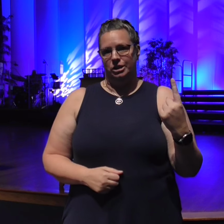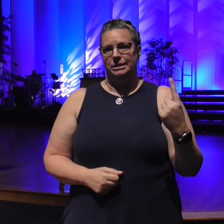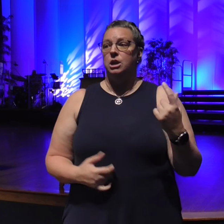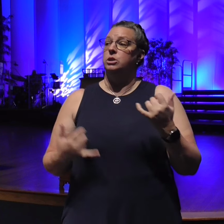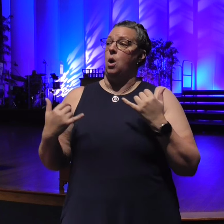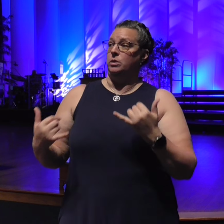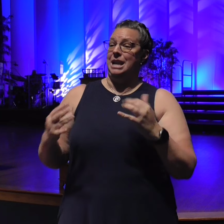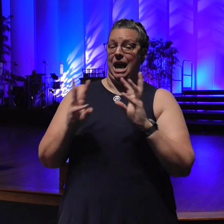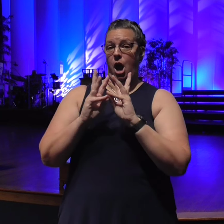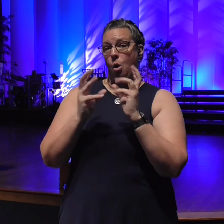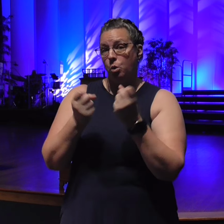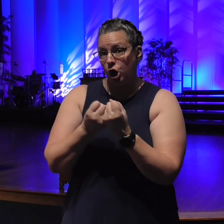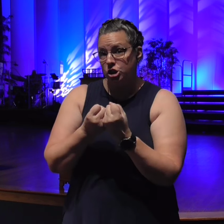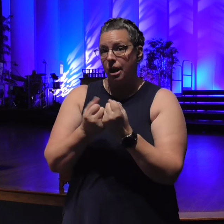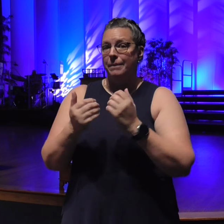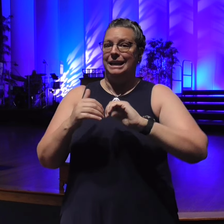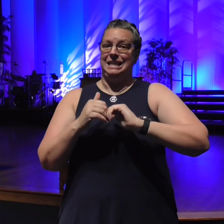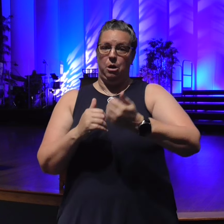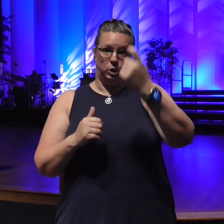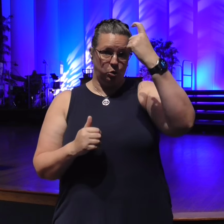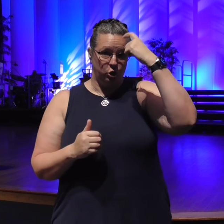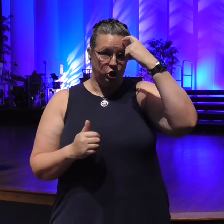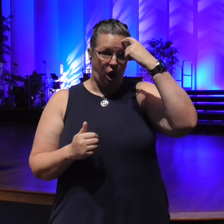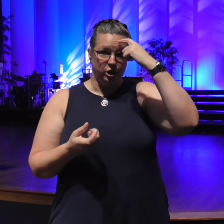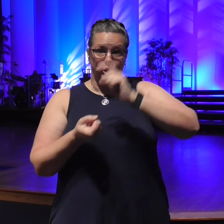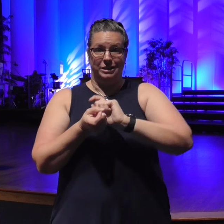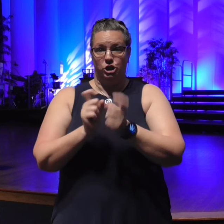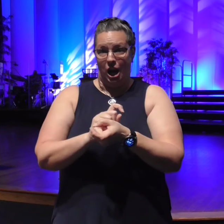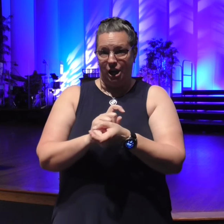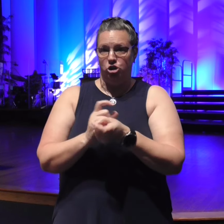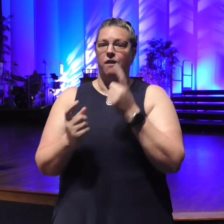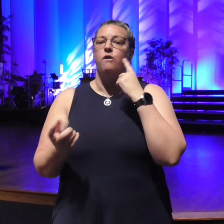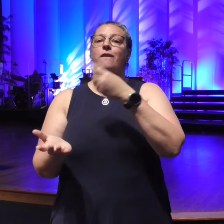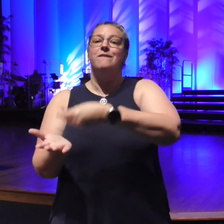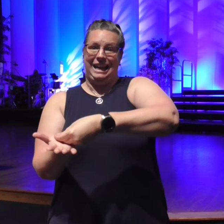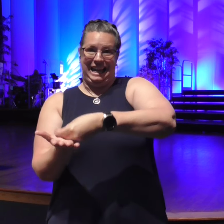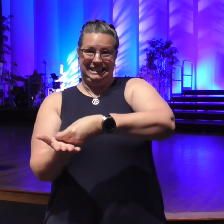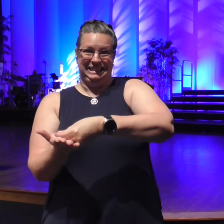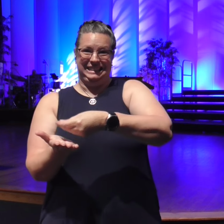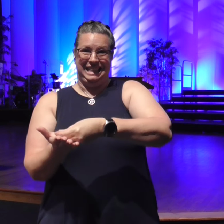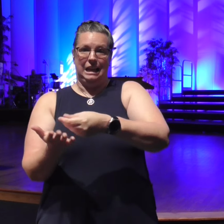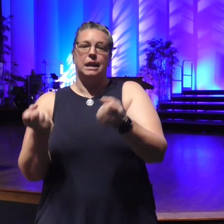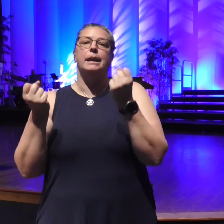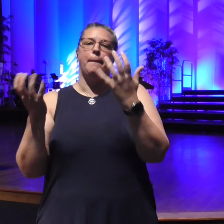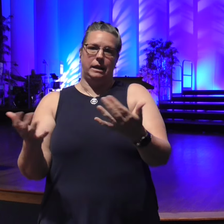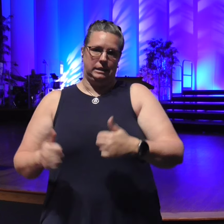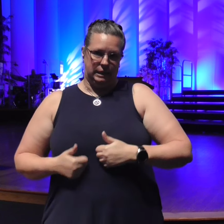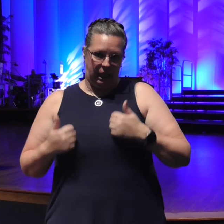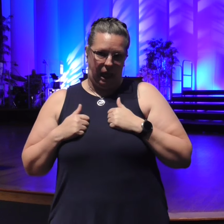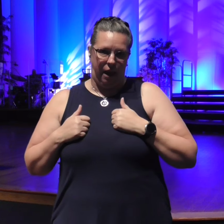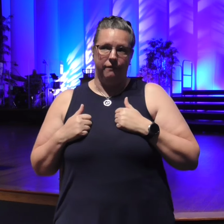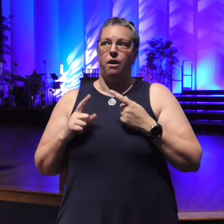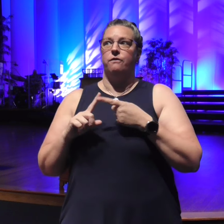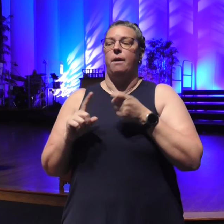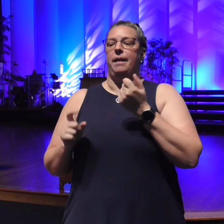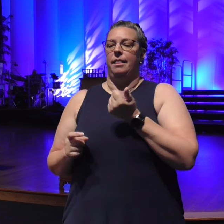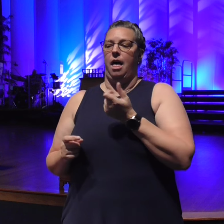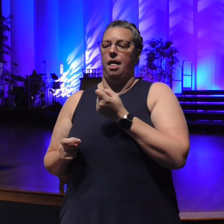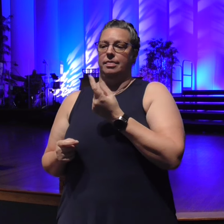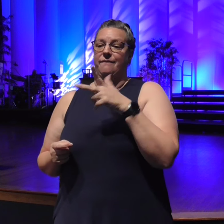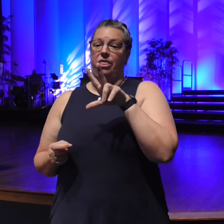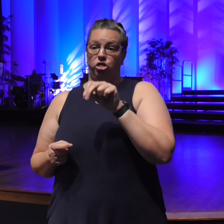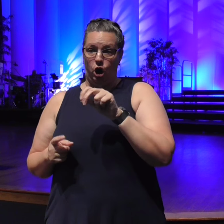about how do you change your consciousness around finances and money and abundance in your life. It goes from 11:30 to